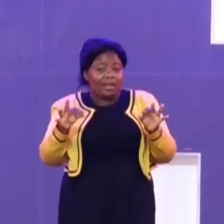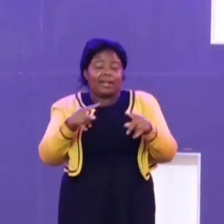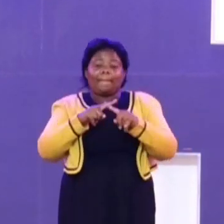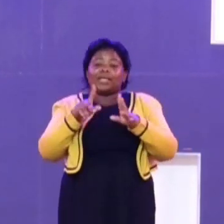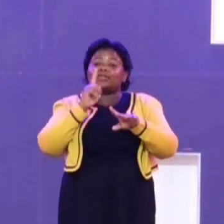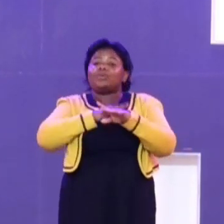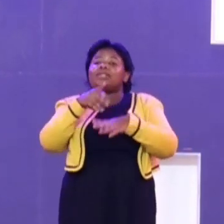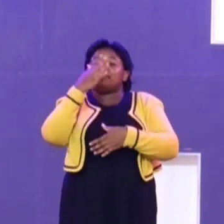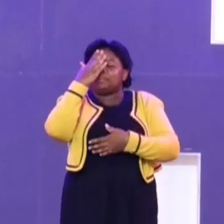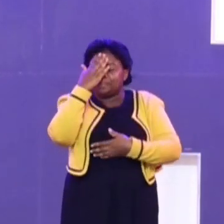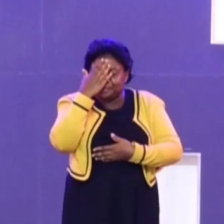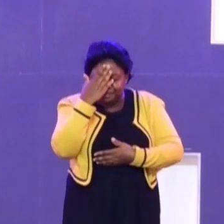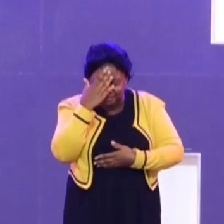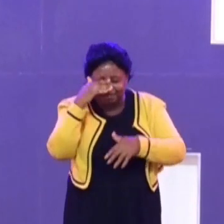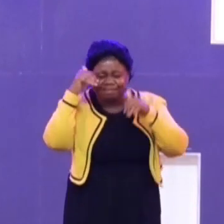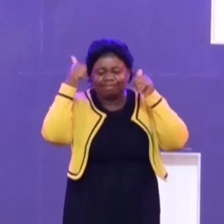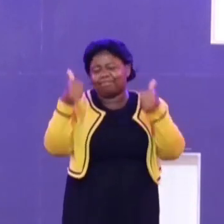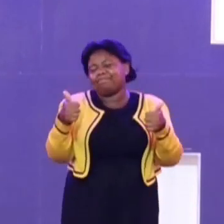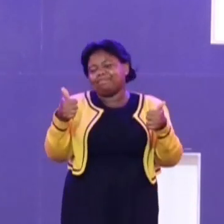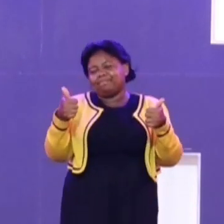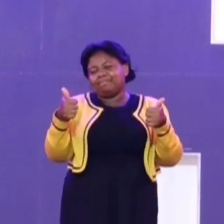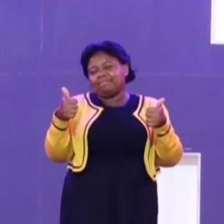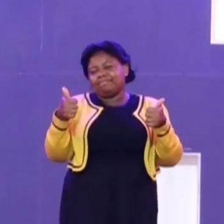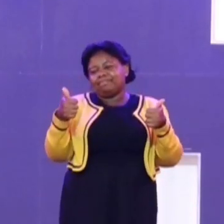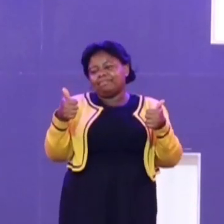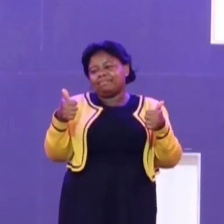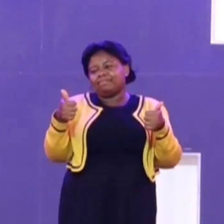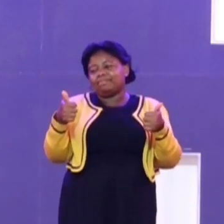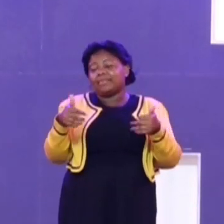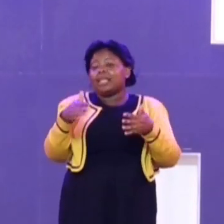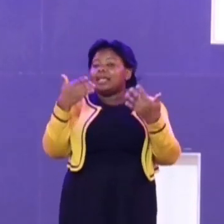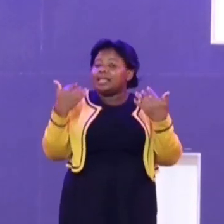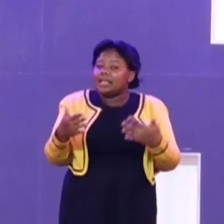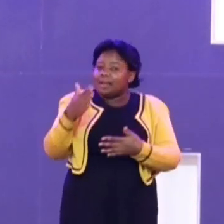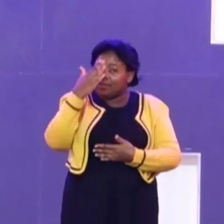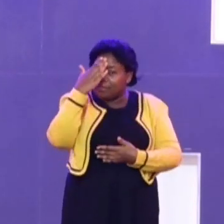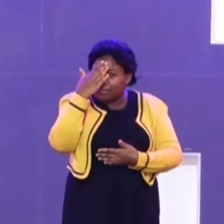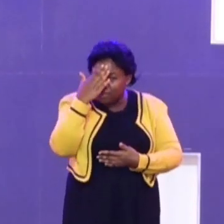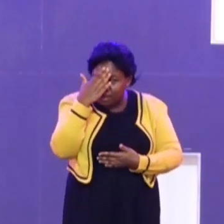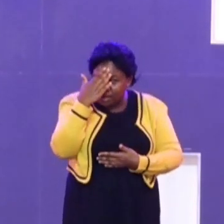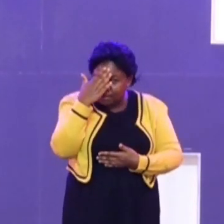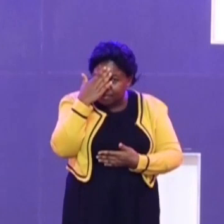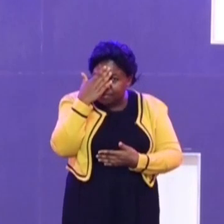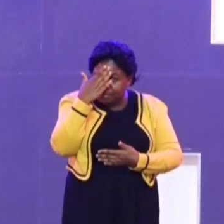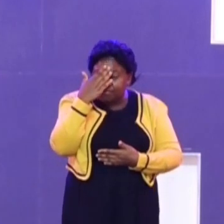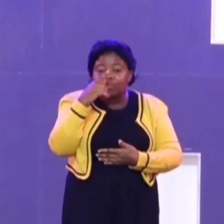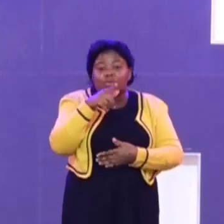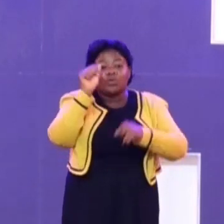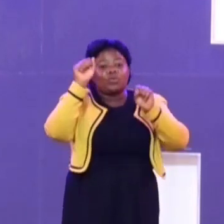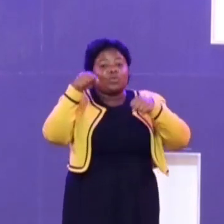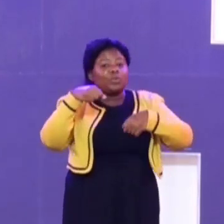nnyo pakupaku naye ate nga bakakamu. Amen. So humble is seen. You can see